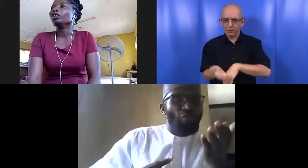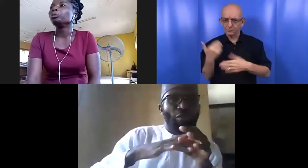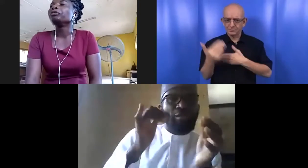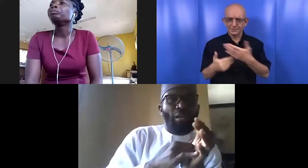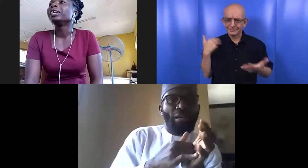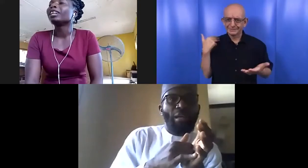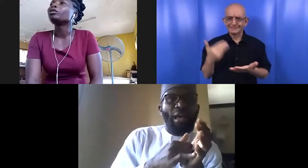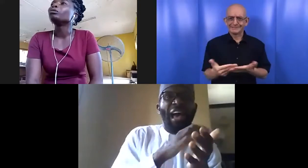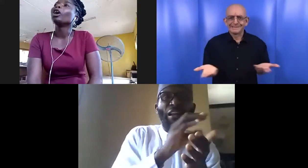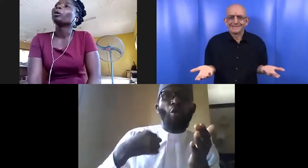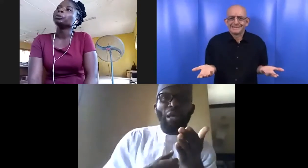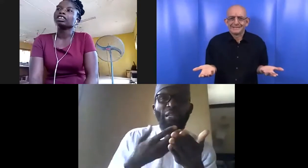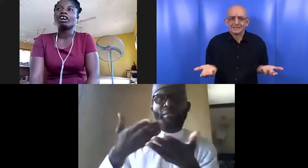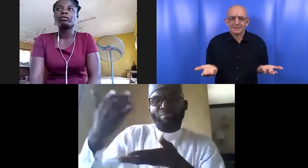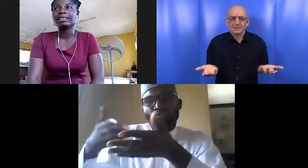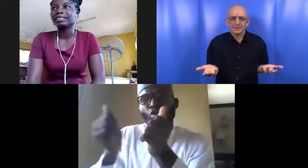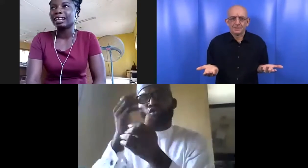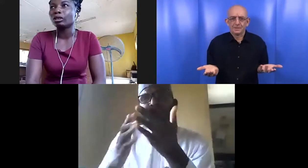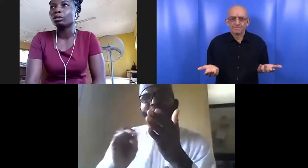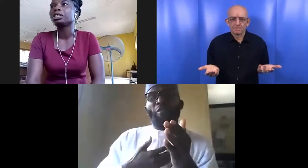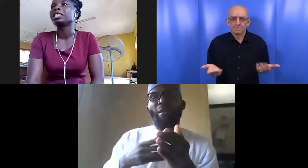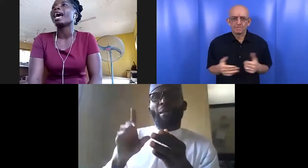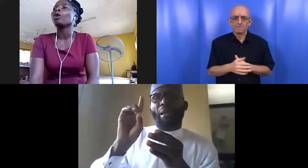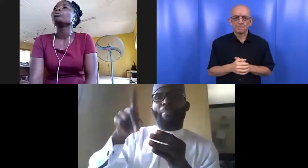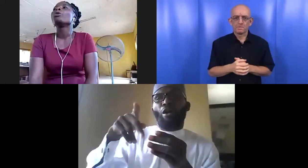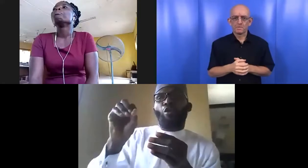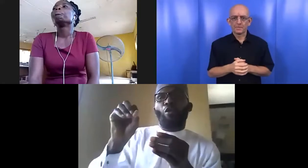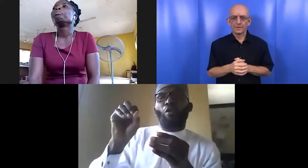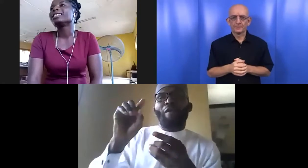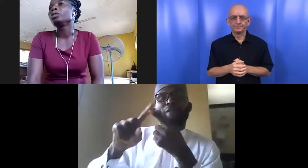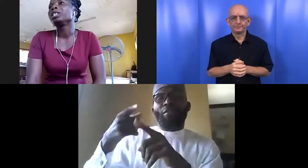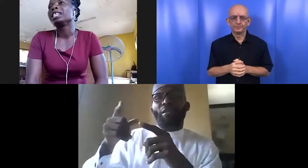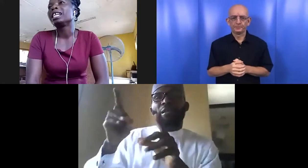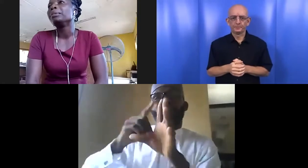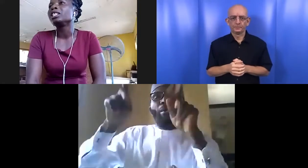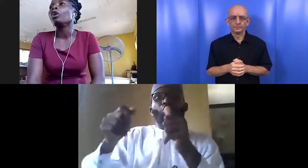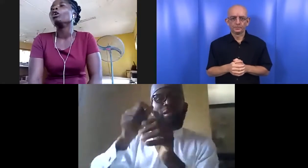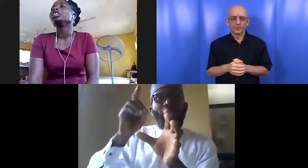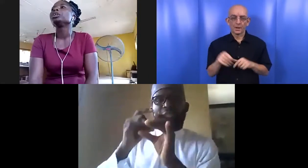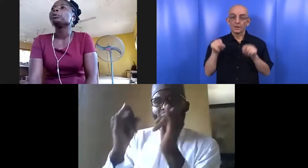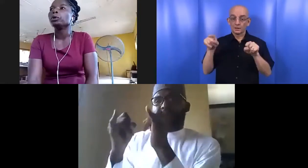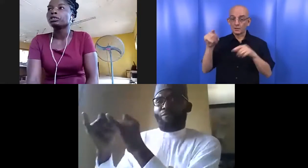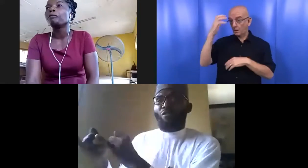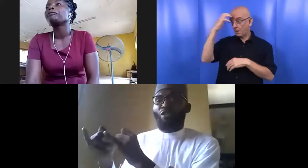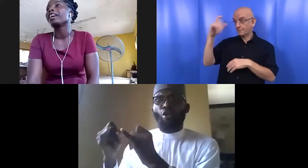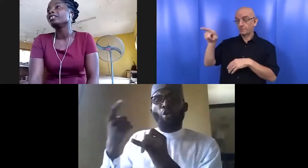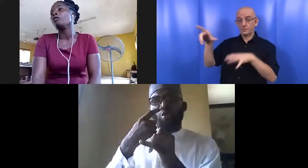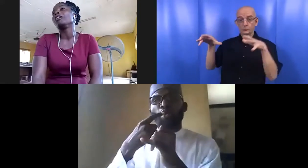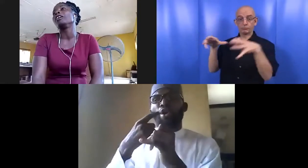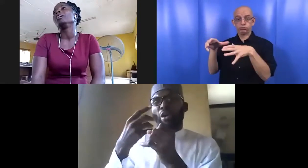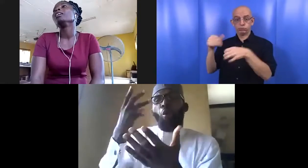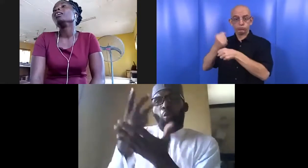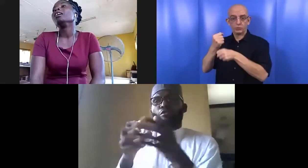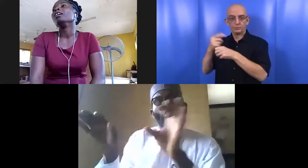We began to lobby with the government sector to see how persons with disability or TPOs or friends